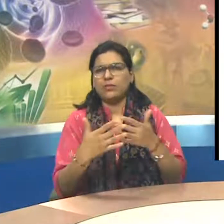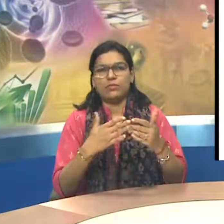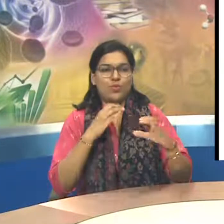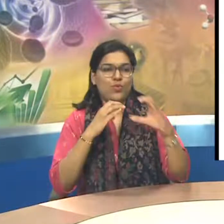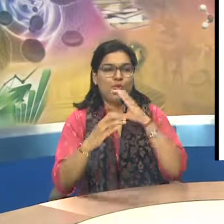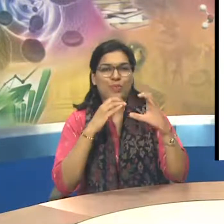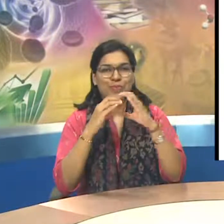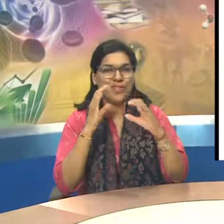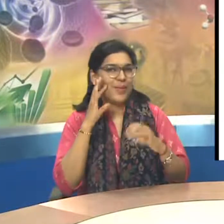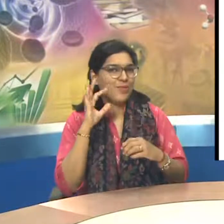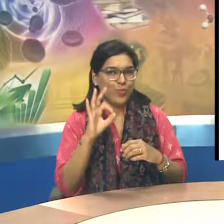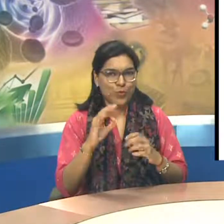thoughts,